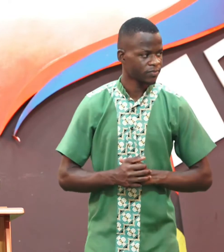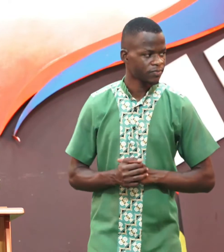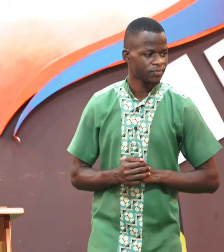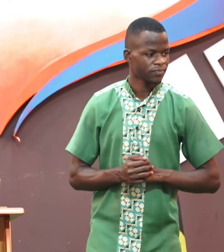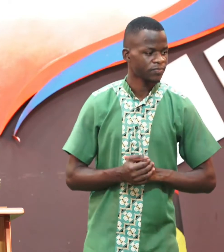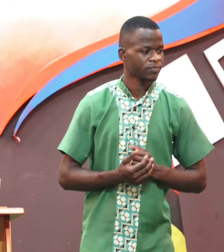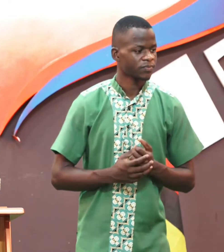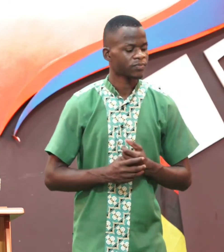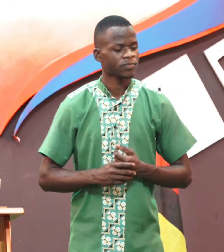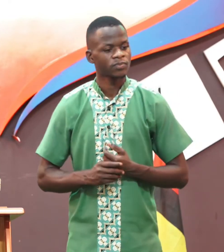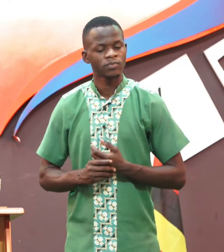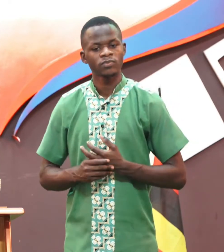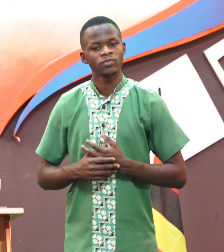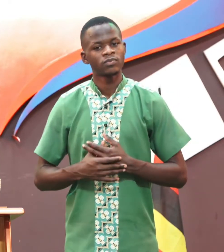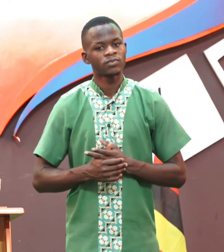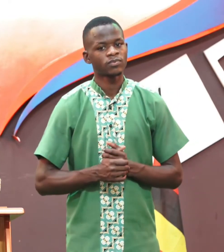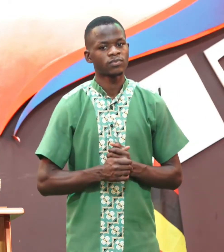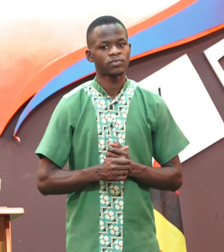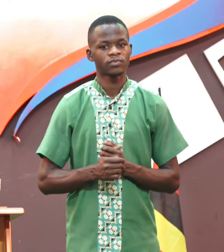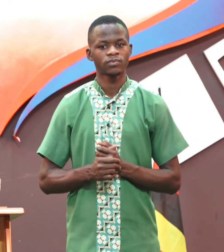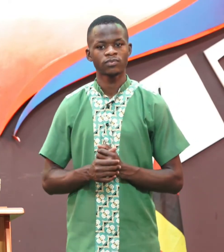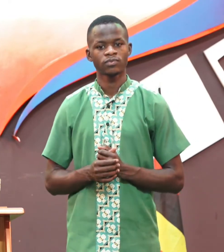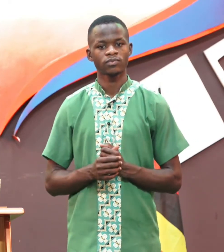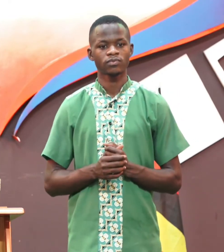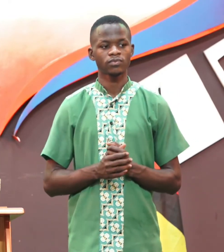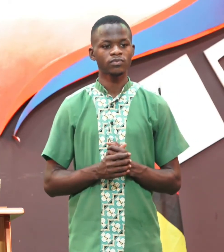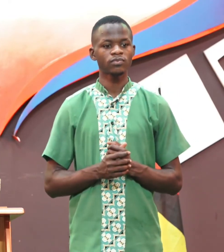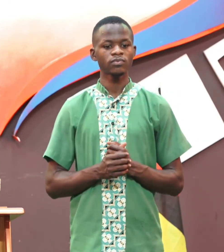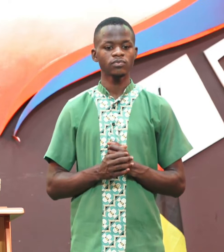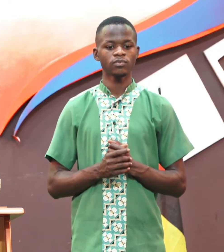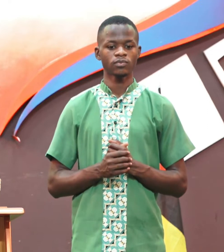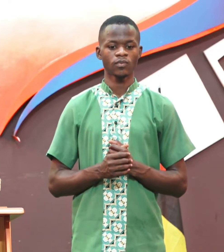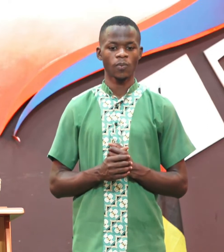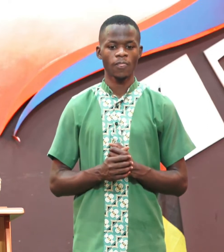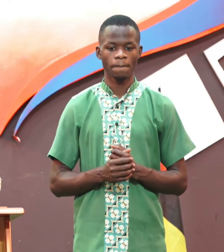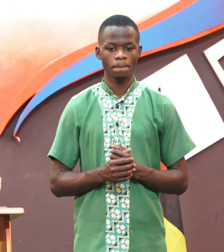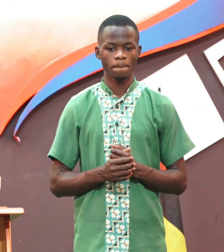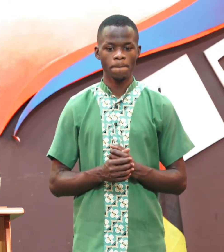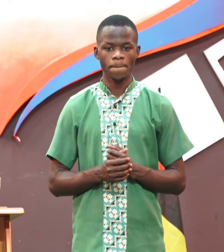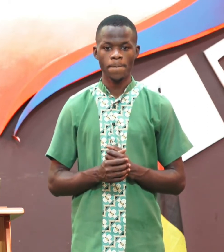emirembe, okugumiikiriza, ekisa, obulungi, okukkiriza, obuwombeefu, okwegendereza.